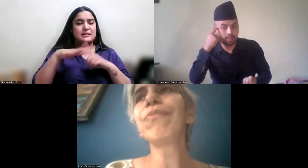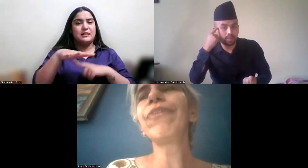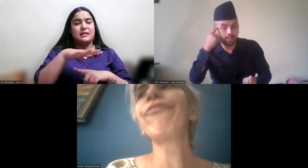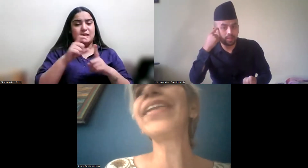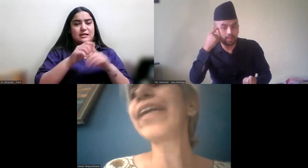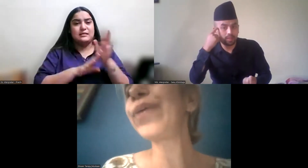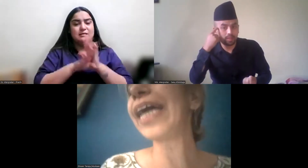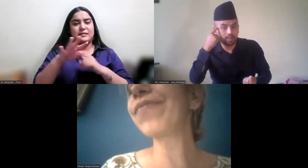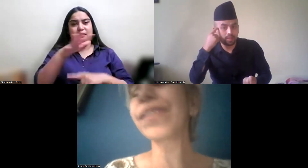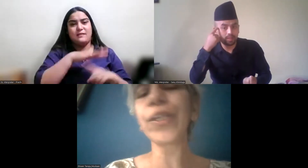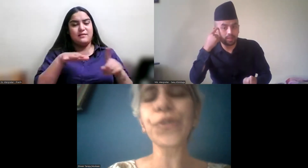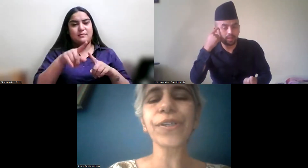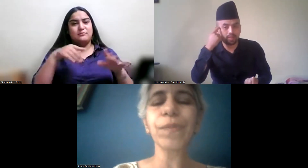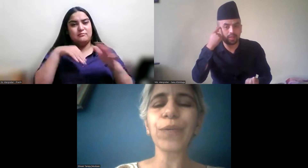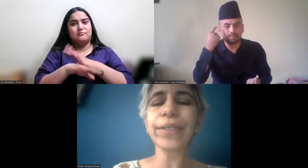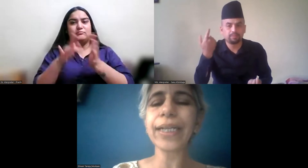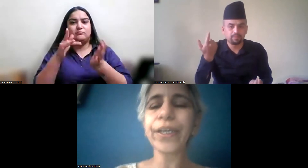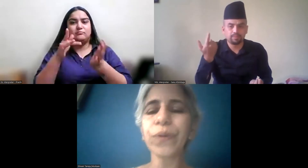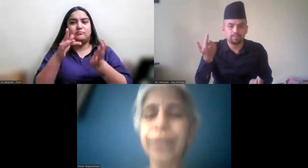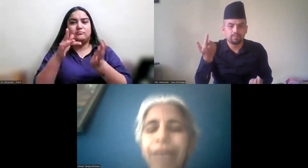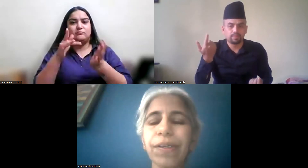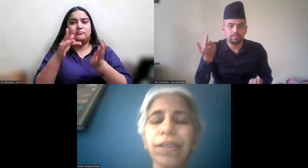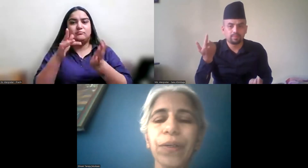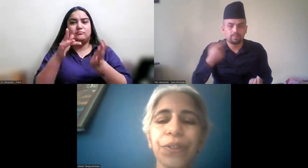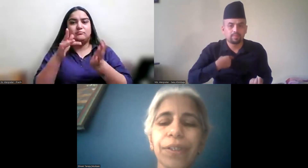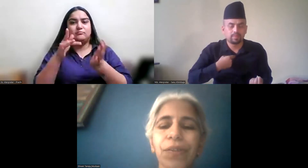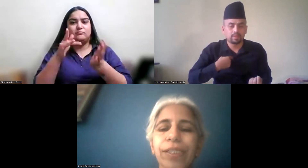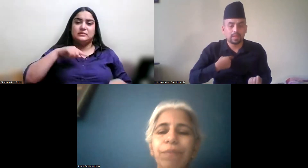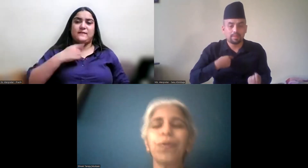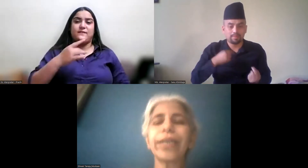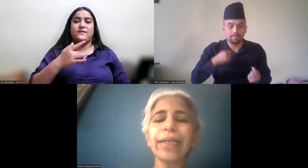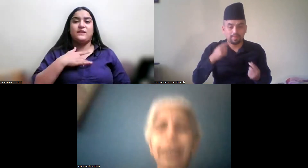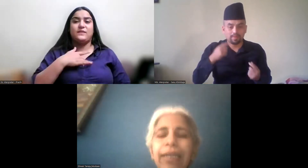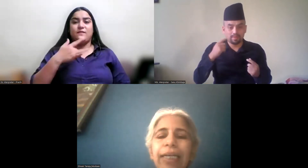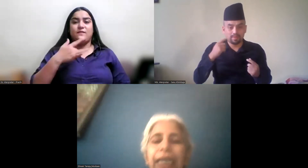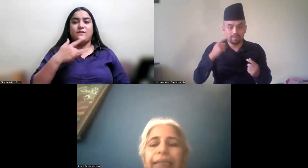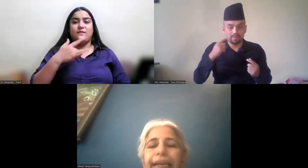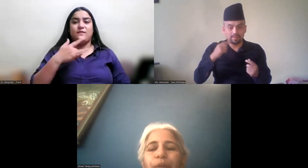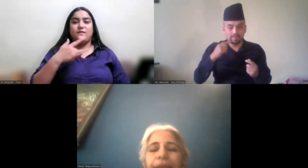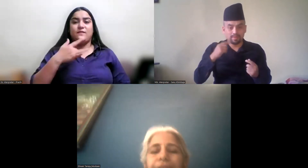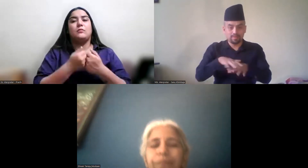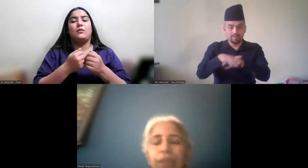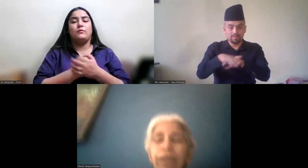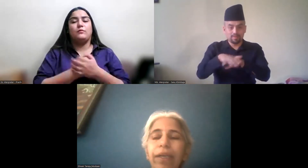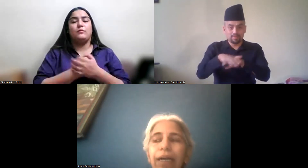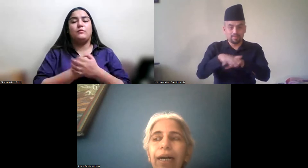hope. We feel that we have the solutions, but we really don't have the solutions. So it's important that